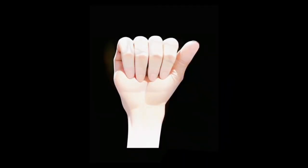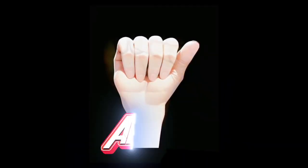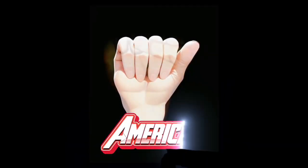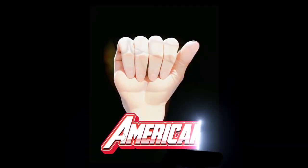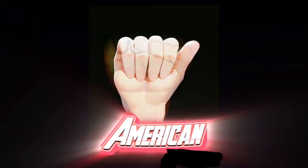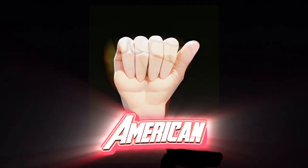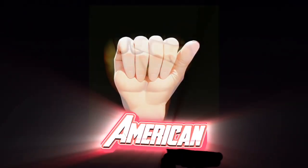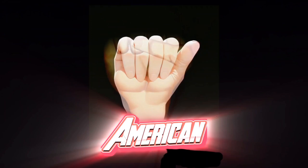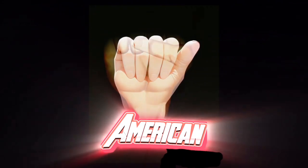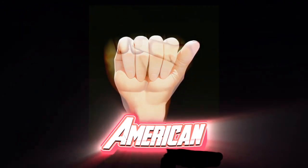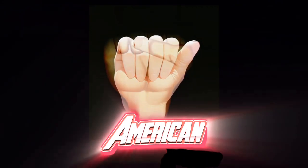American